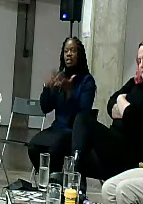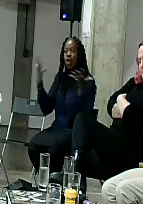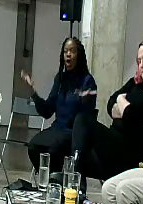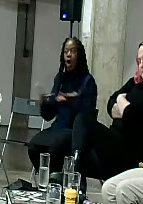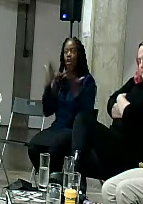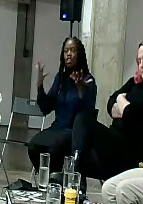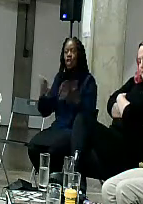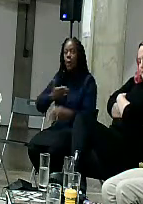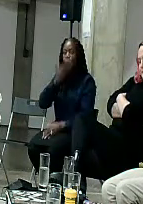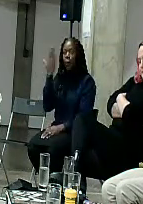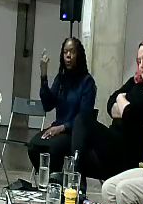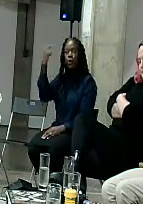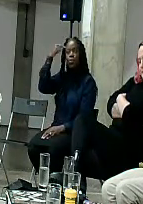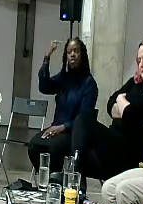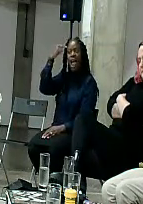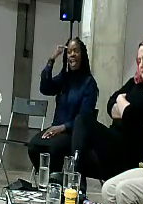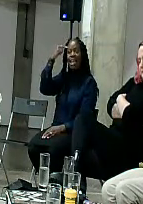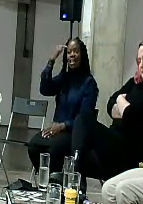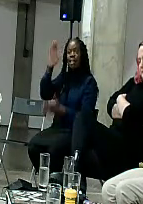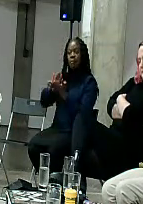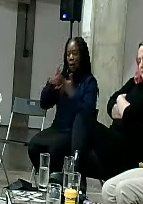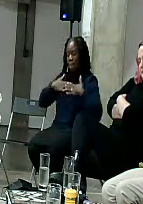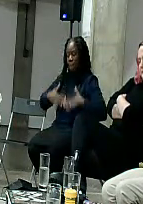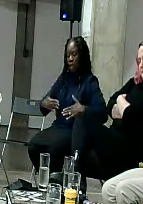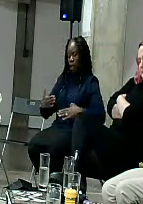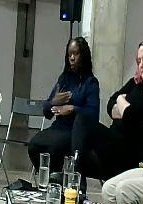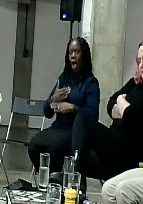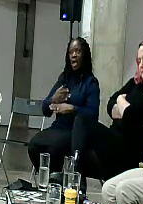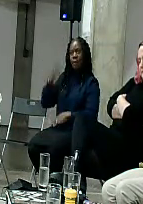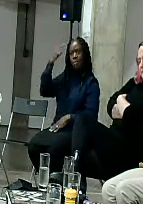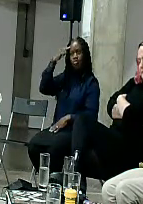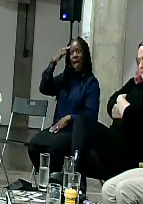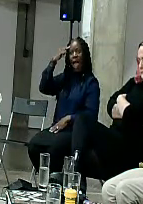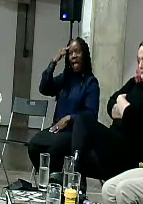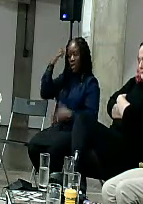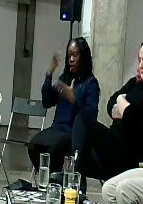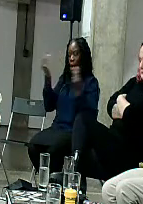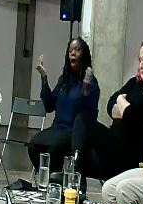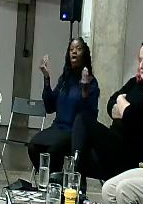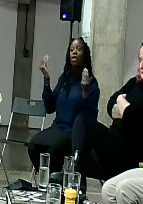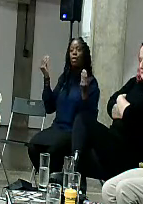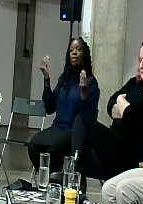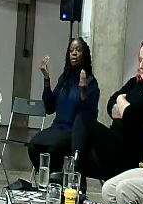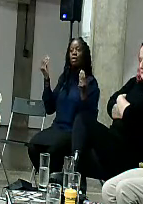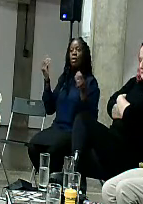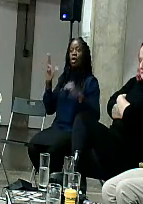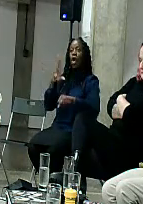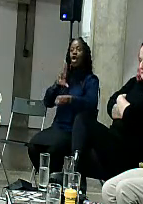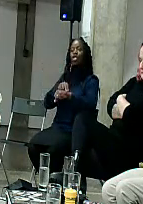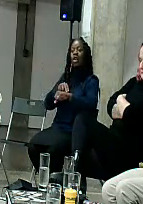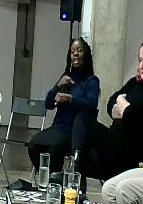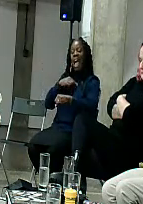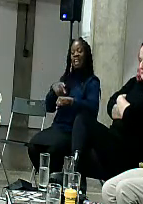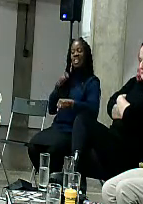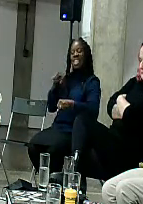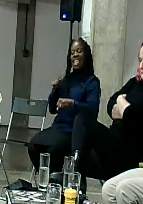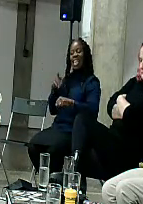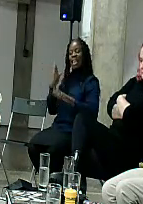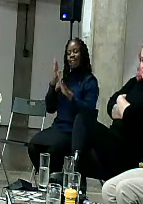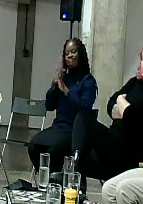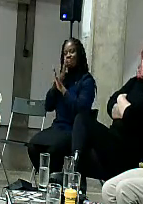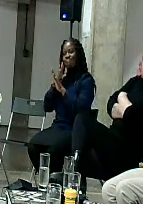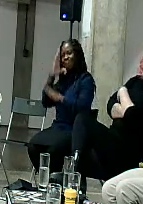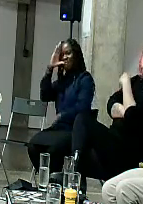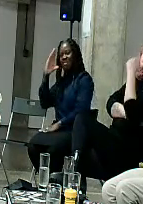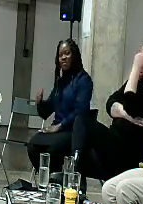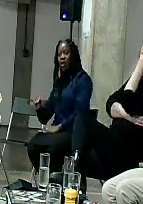you recover. But this is what the doctor said, and I think he was a whistleblower. because the